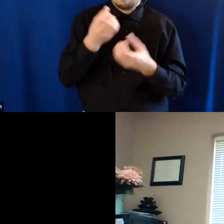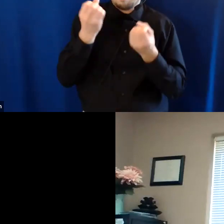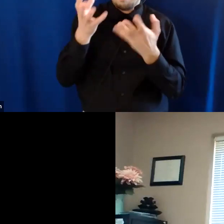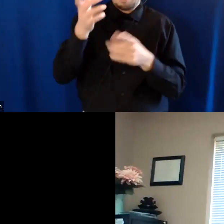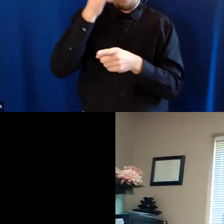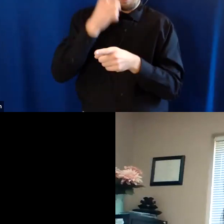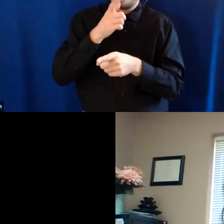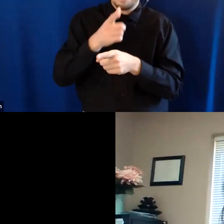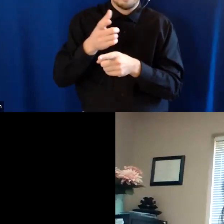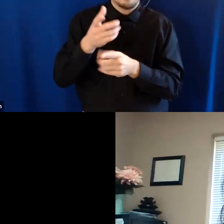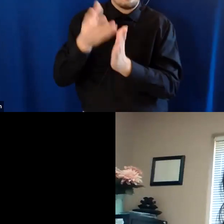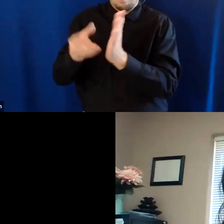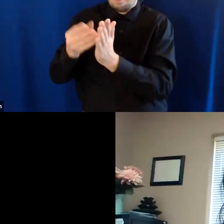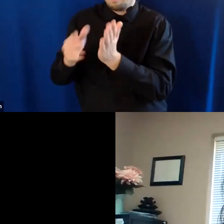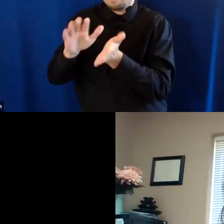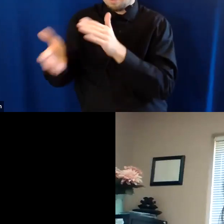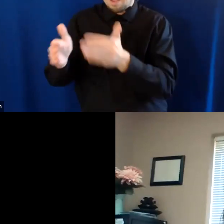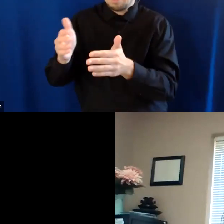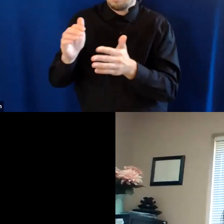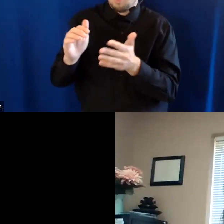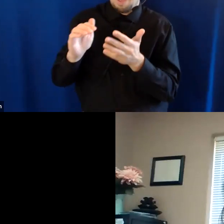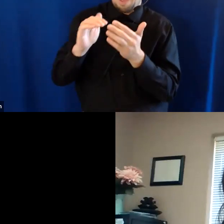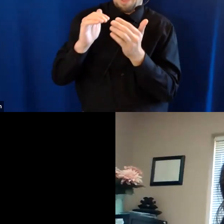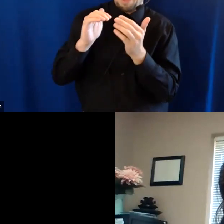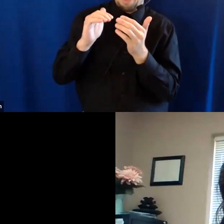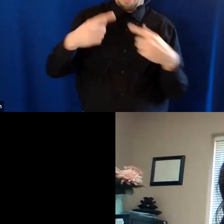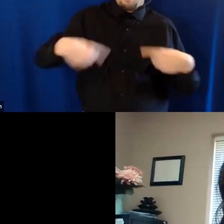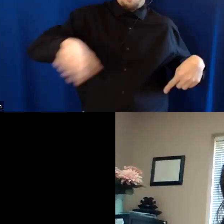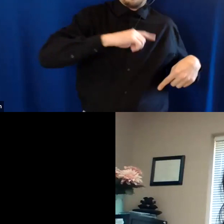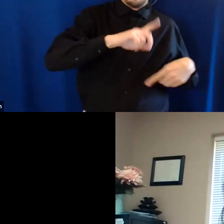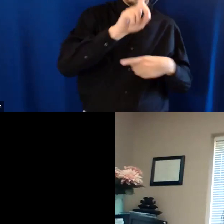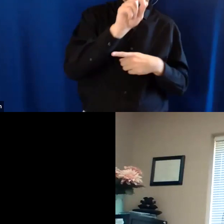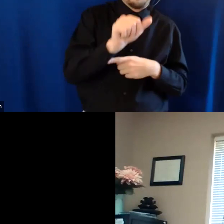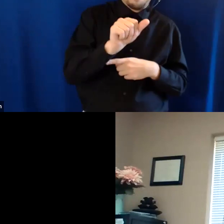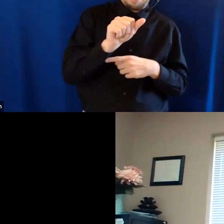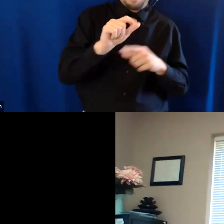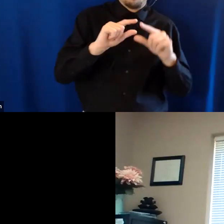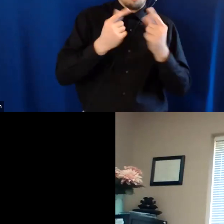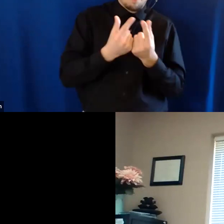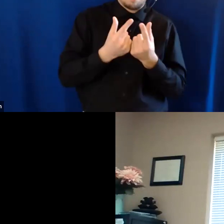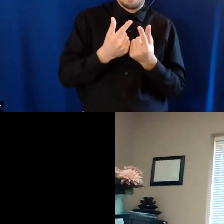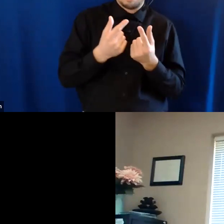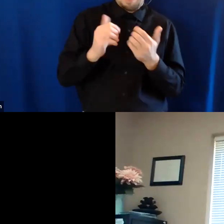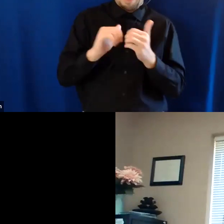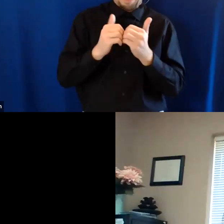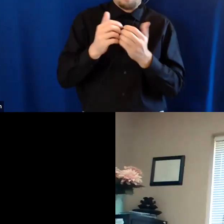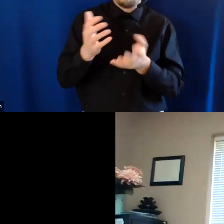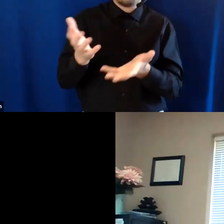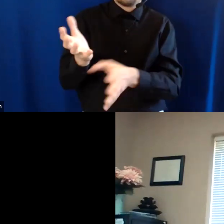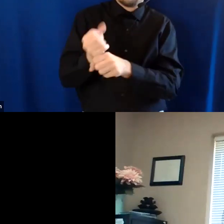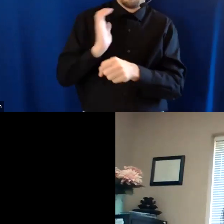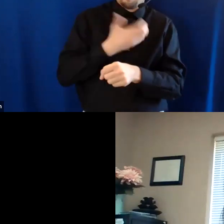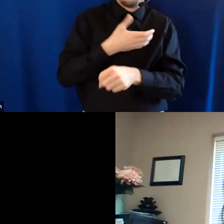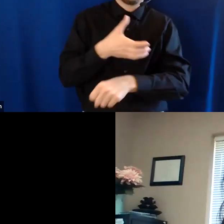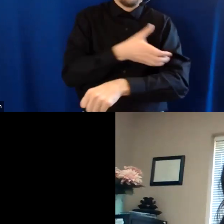in congregated settings. How can we, as disability and allied groups, come together to get our power back and to fight the